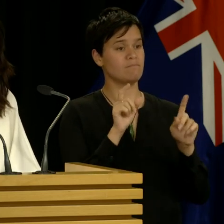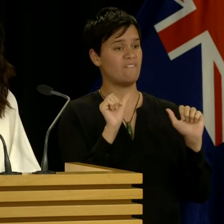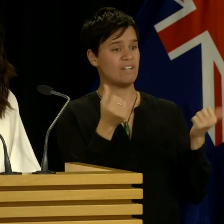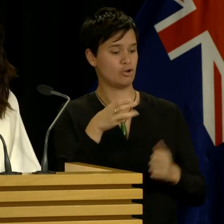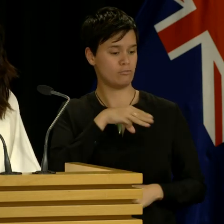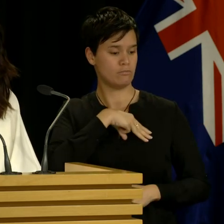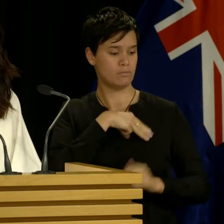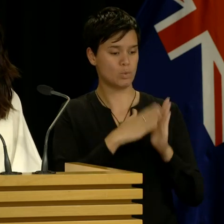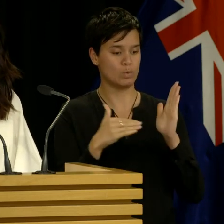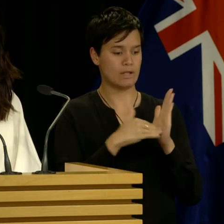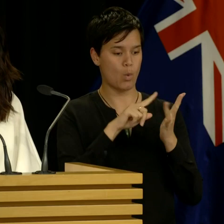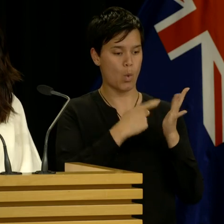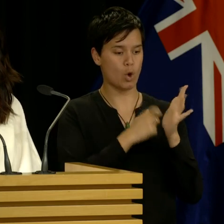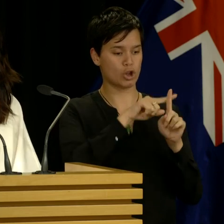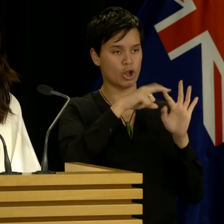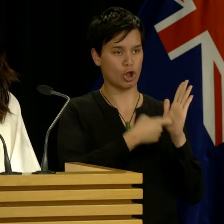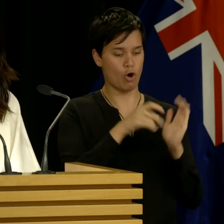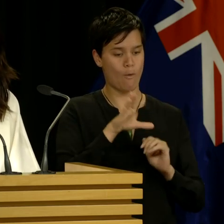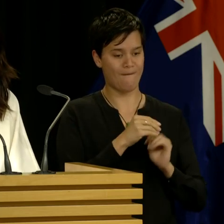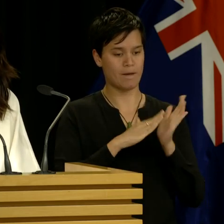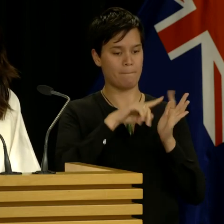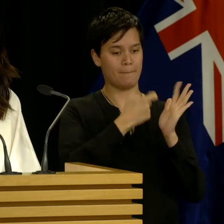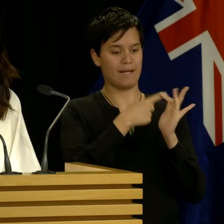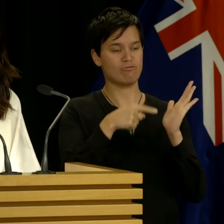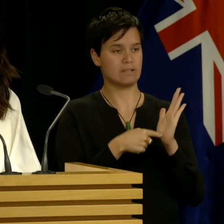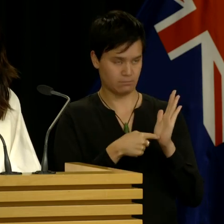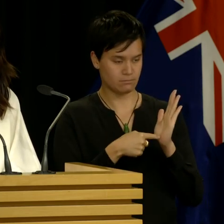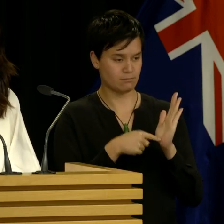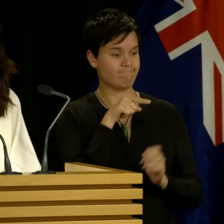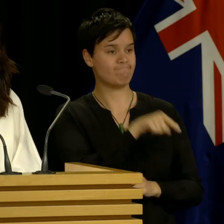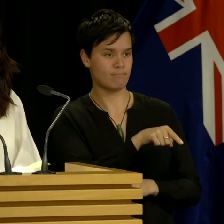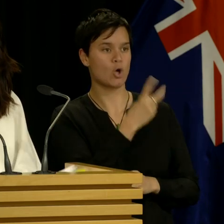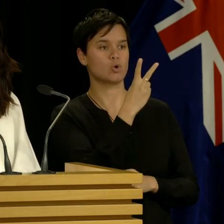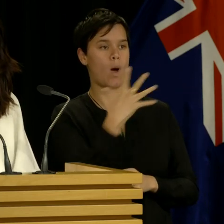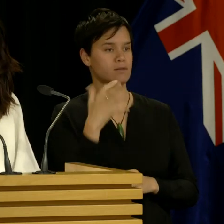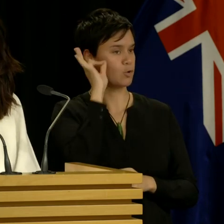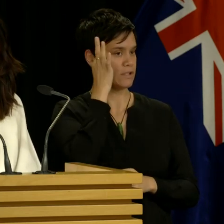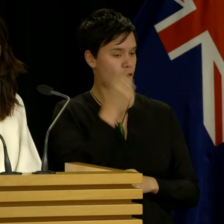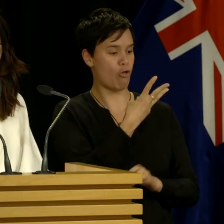Order of Merit. Mike served 2 3-year terms and will finish up on the 2nd of April.